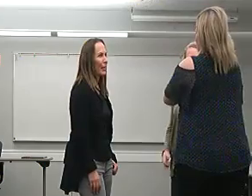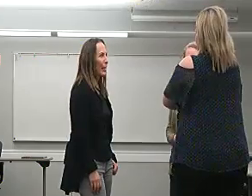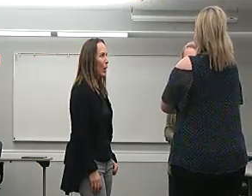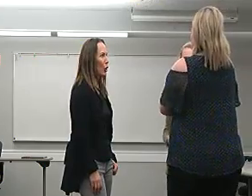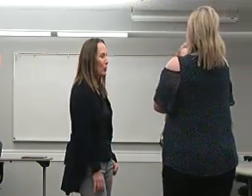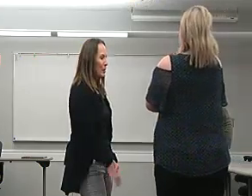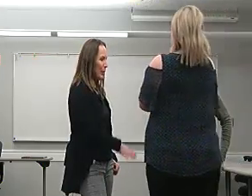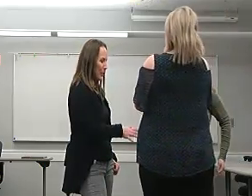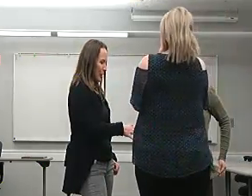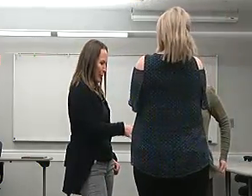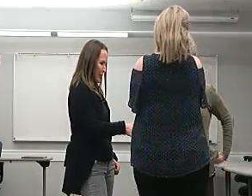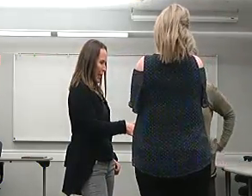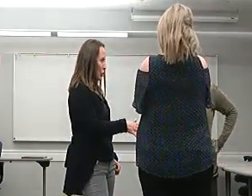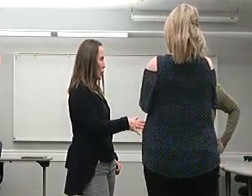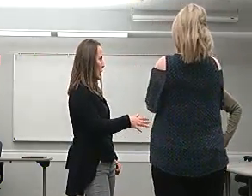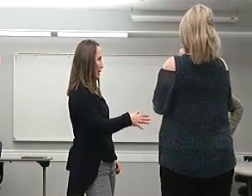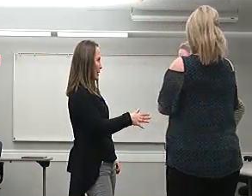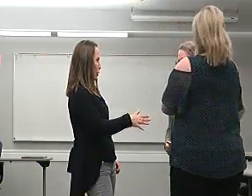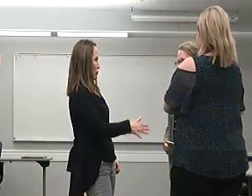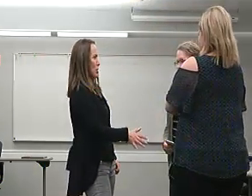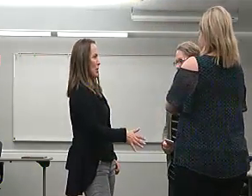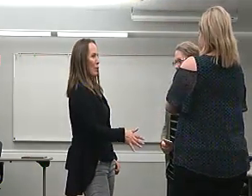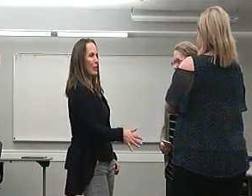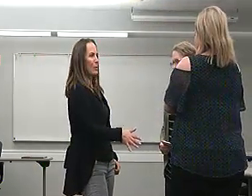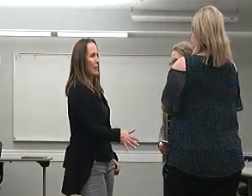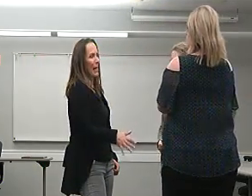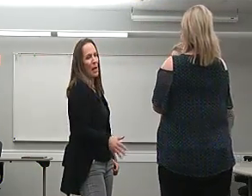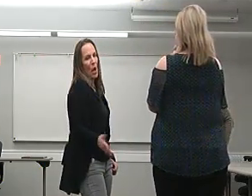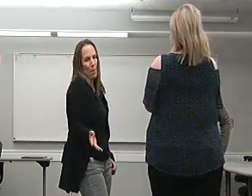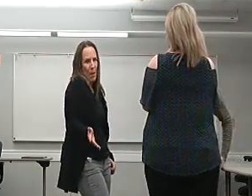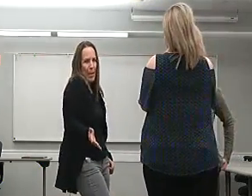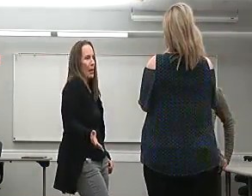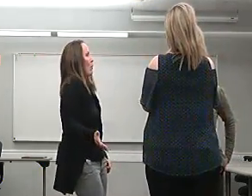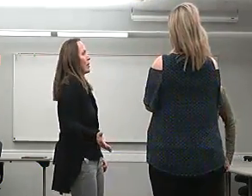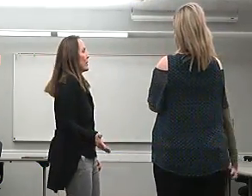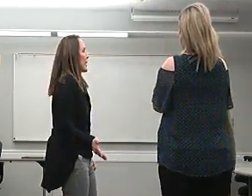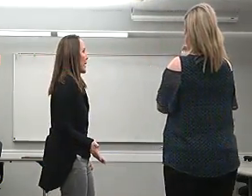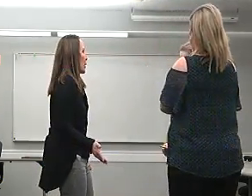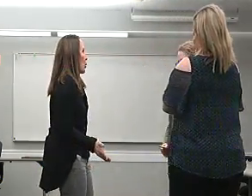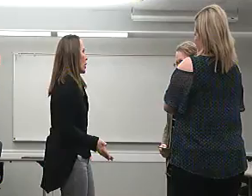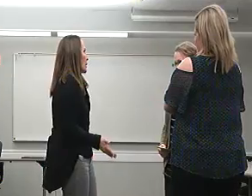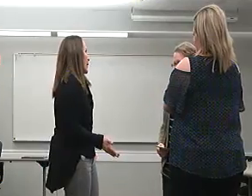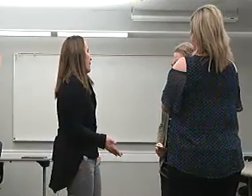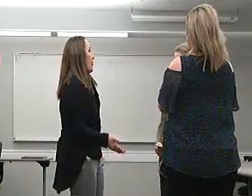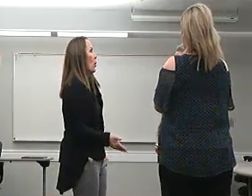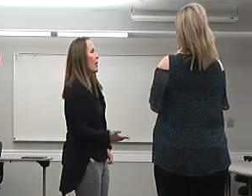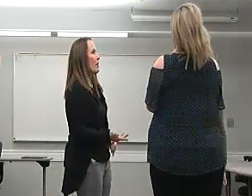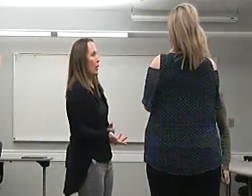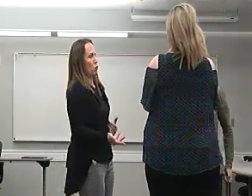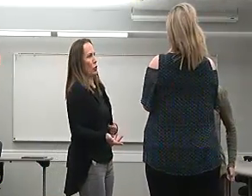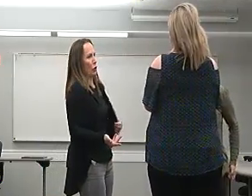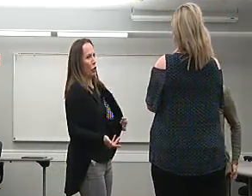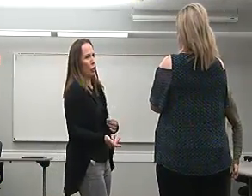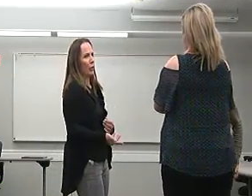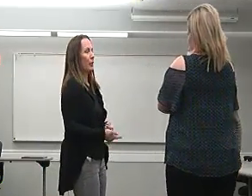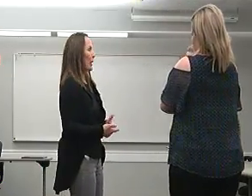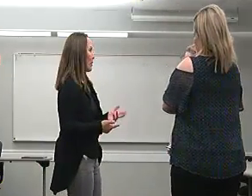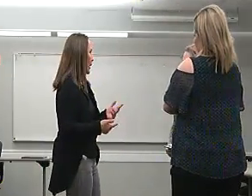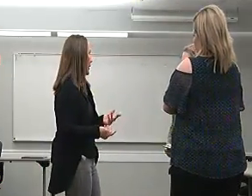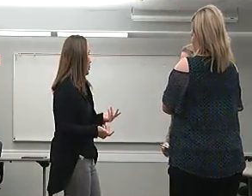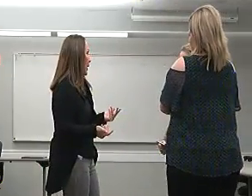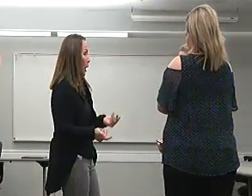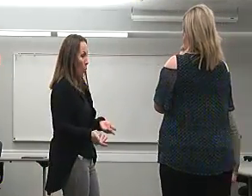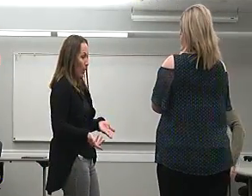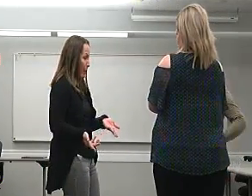The potential is extraordinary. Yeah, I saw it. When they make it synergistically, I'm like, okay, guess what? We